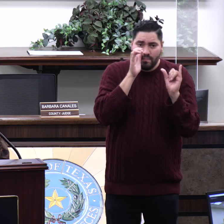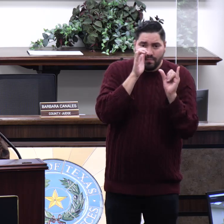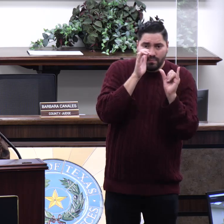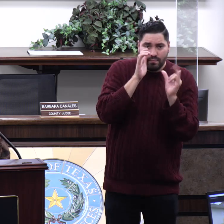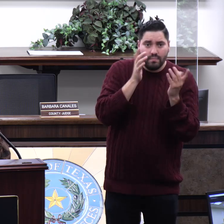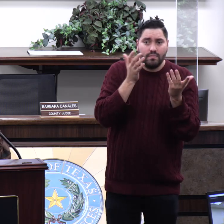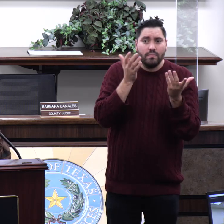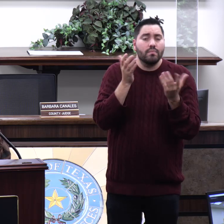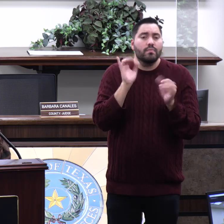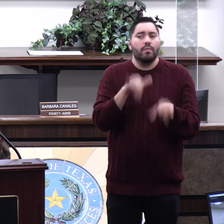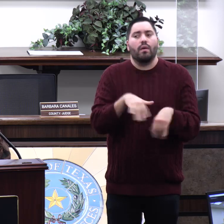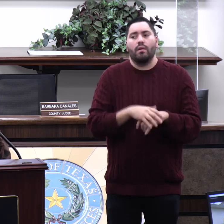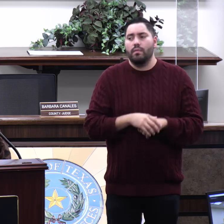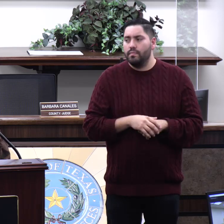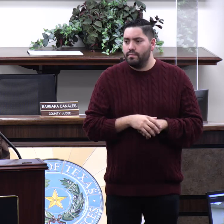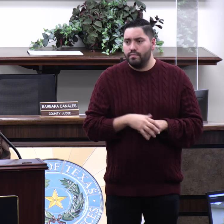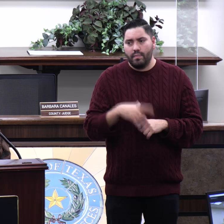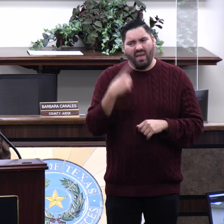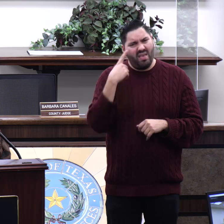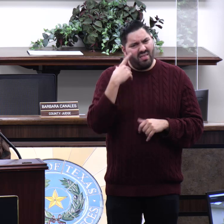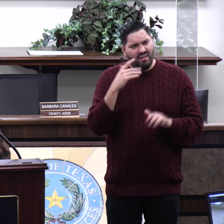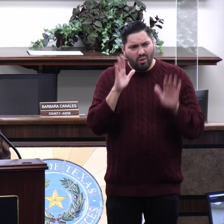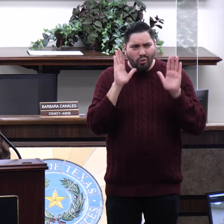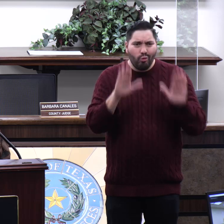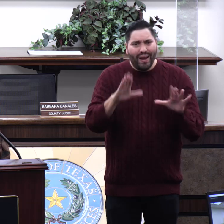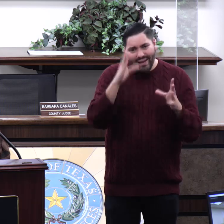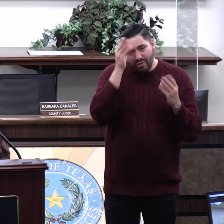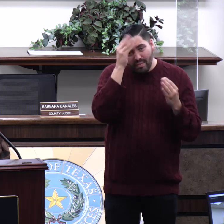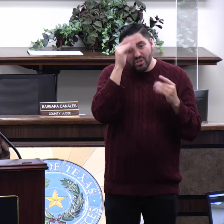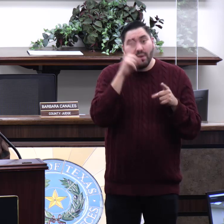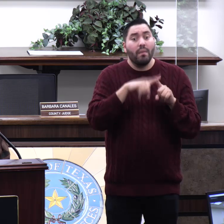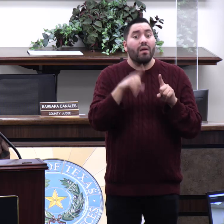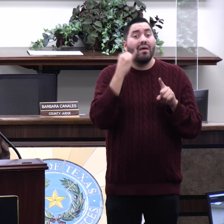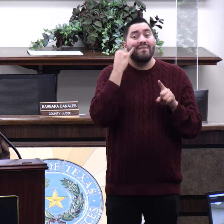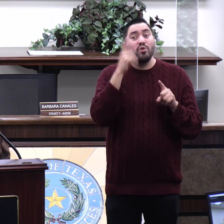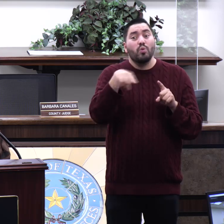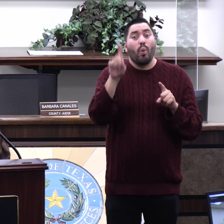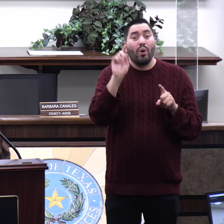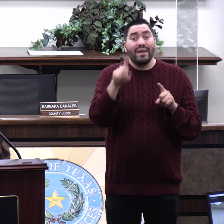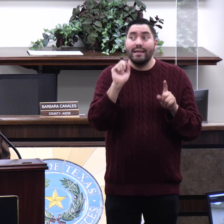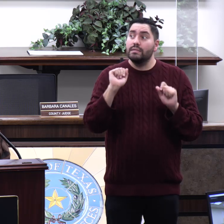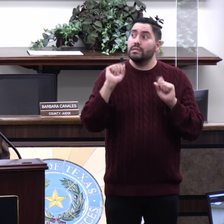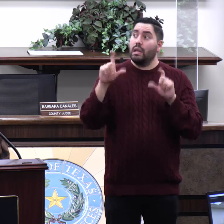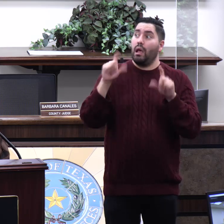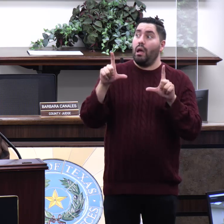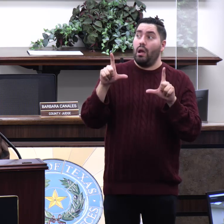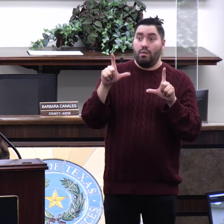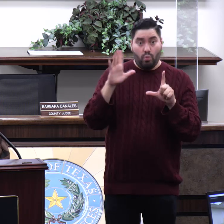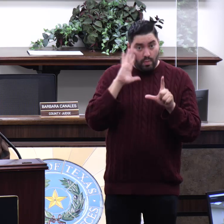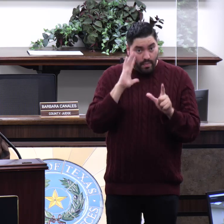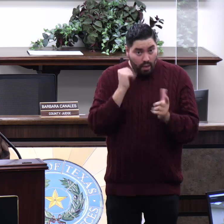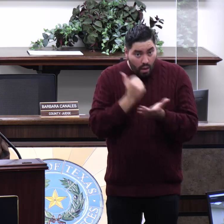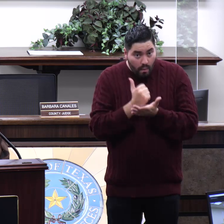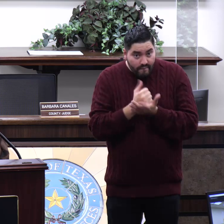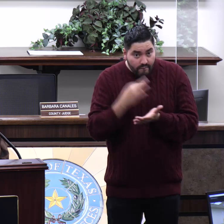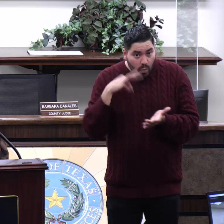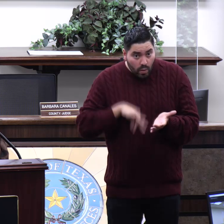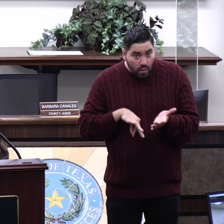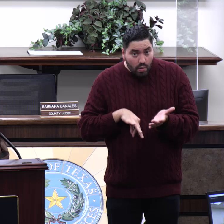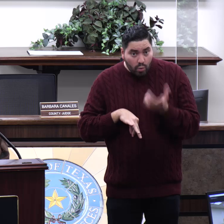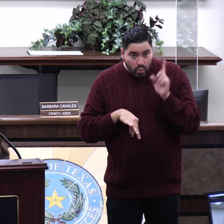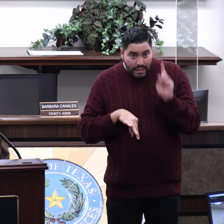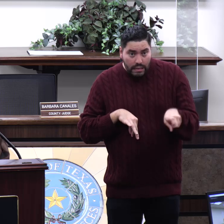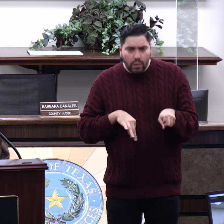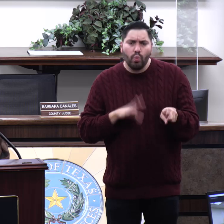And I think that we've given lots of great information, but if any of you need any of the slides, if that would be helpful for public messaging, we